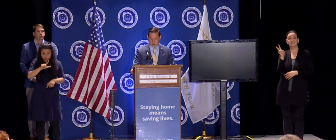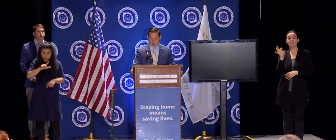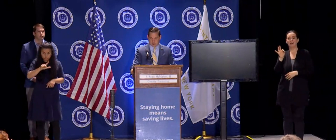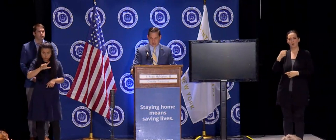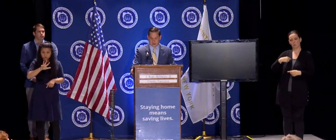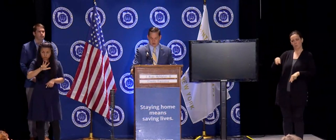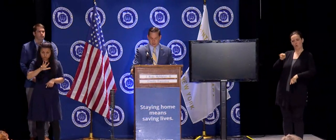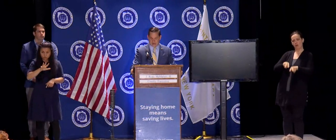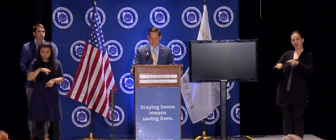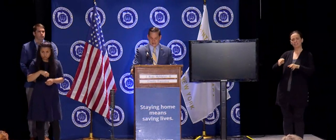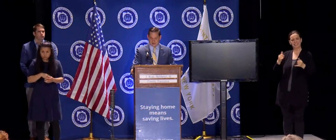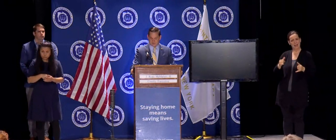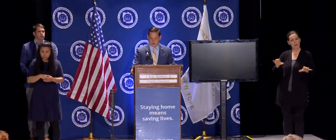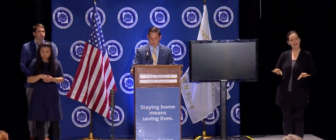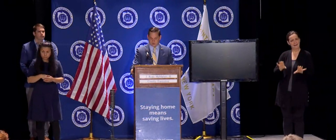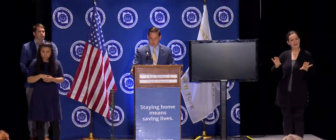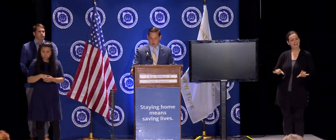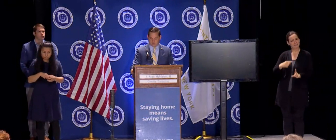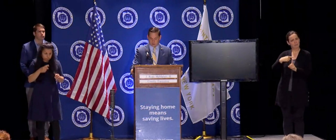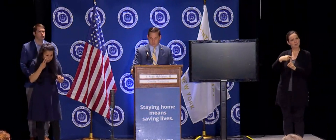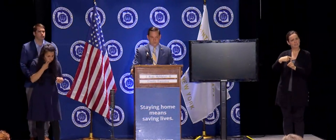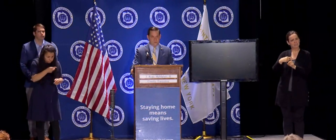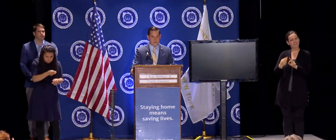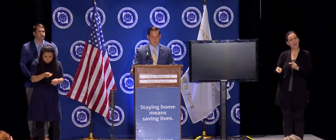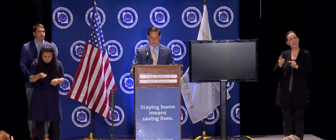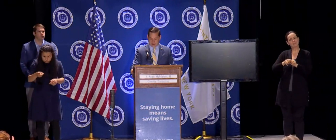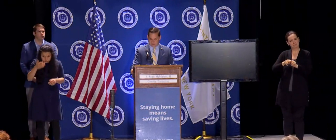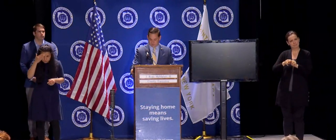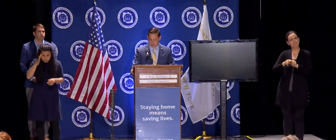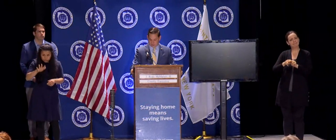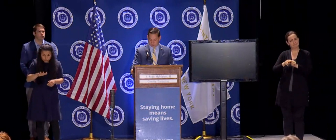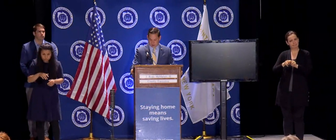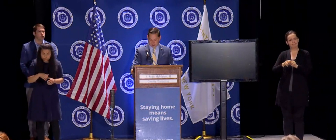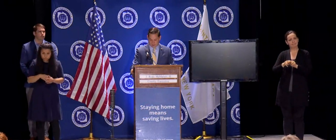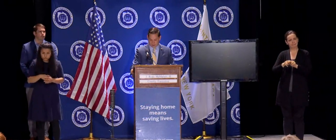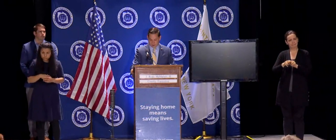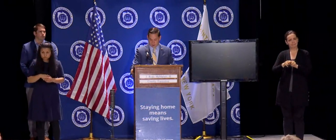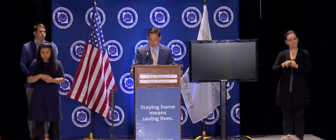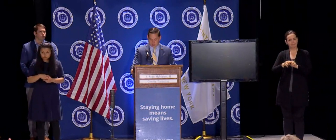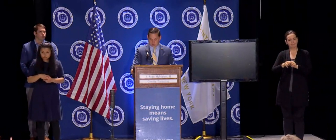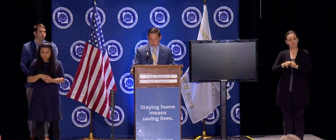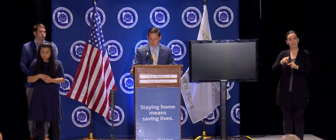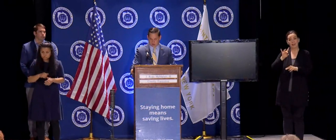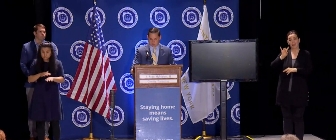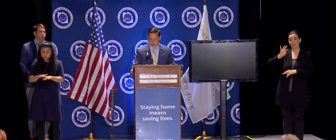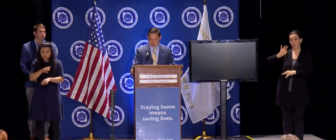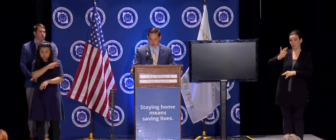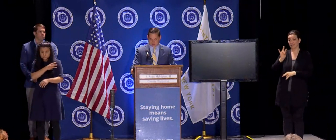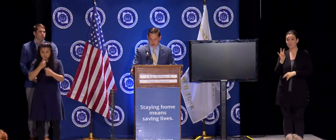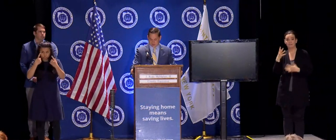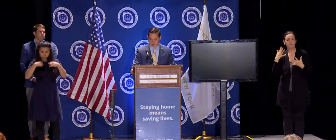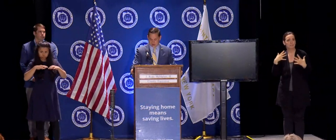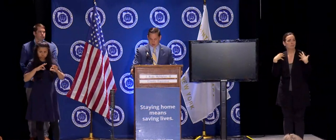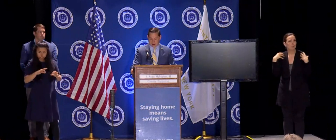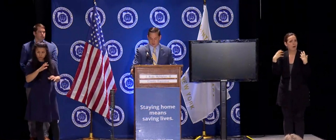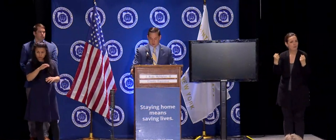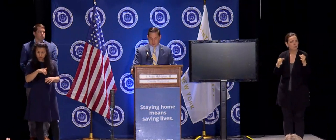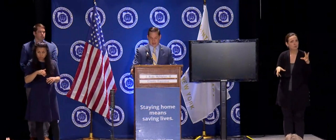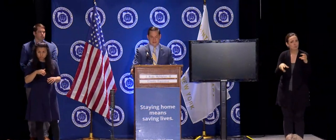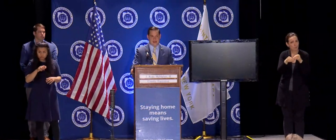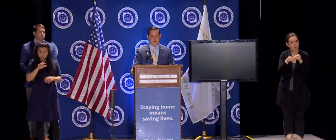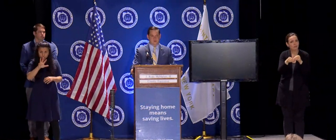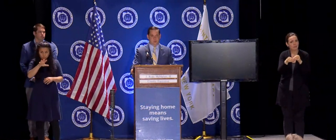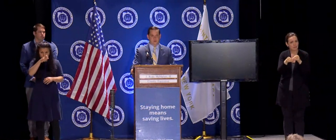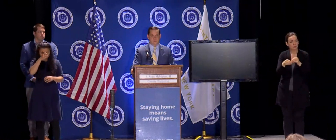yesterday. 897 people have recovered. That's up 9 from yesterday. Two individuals out of our 17 are